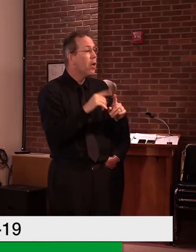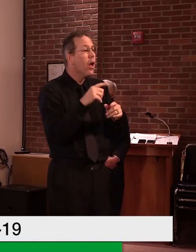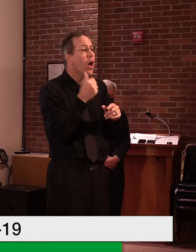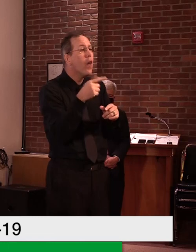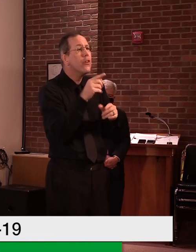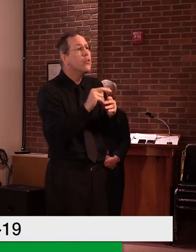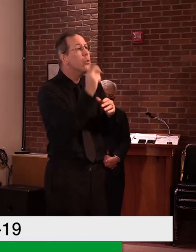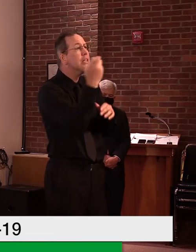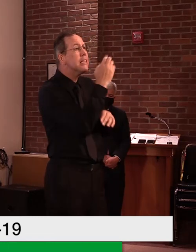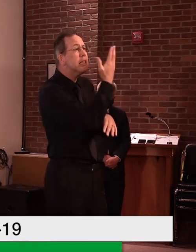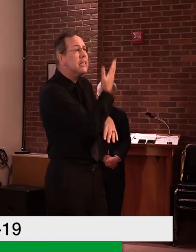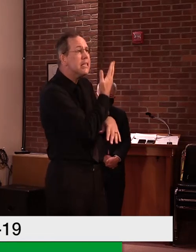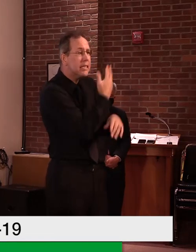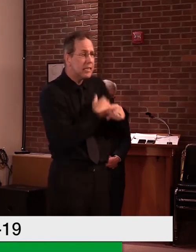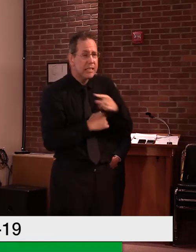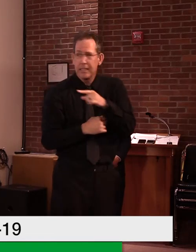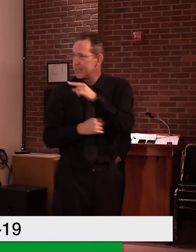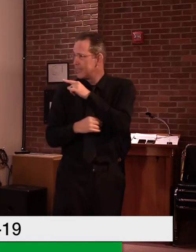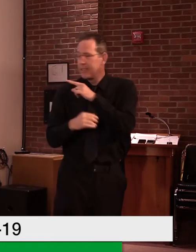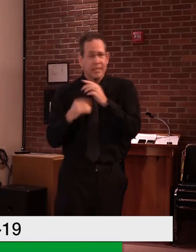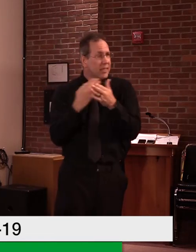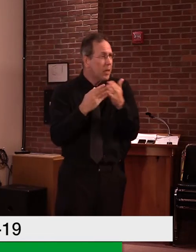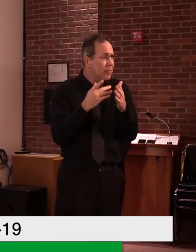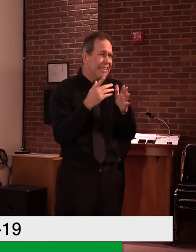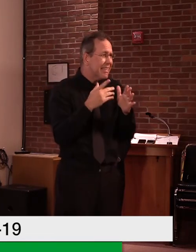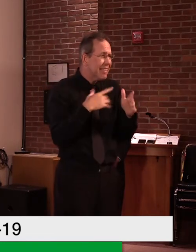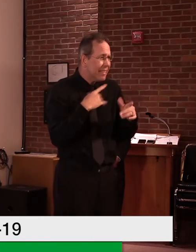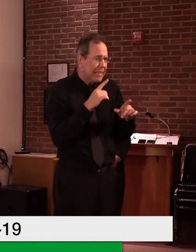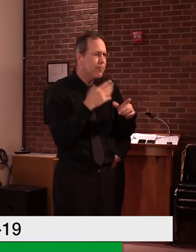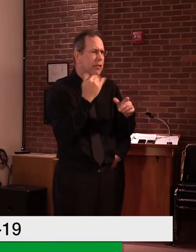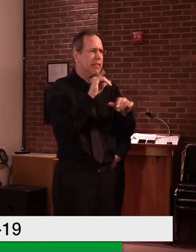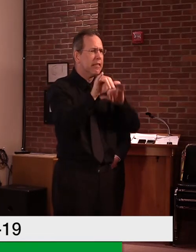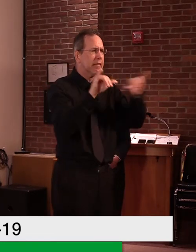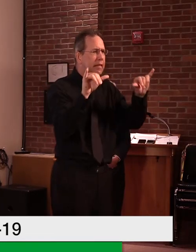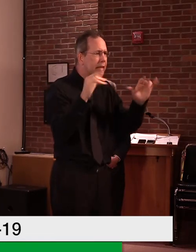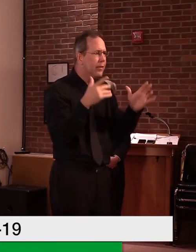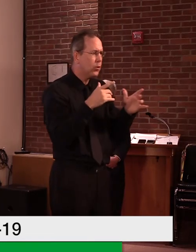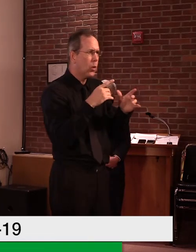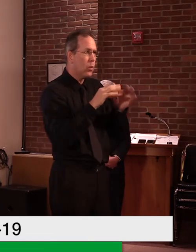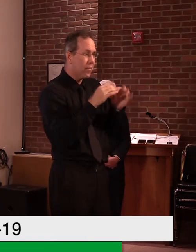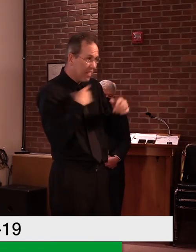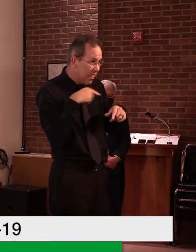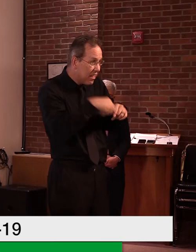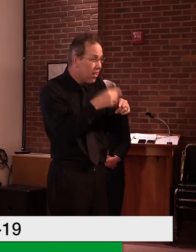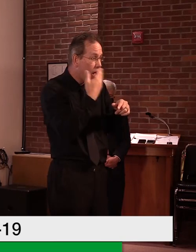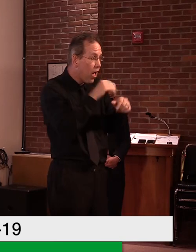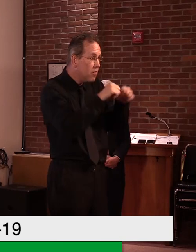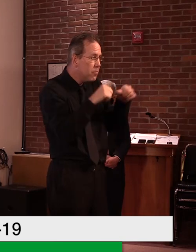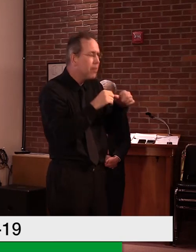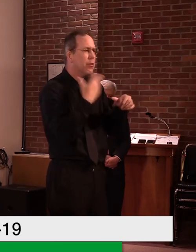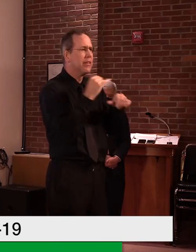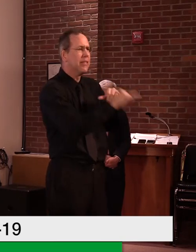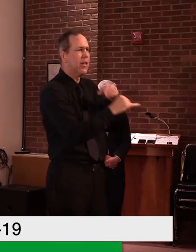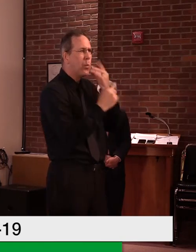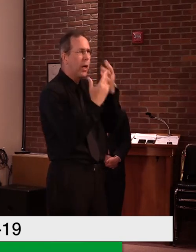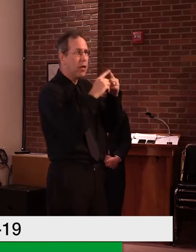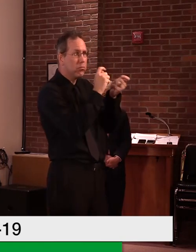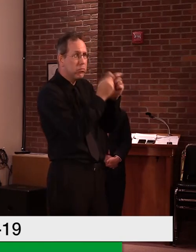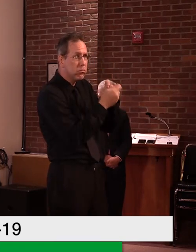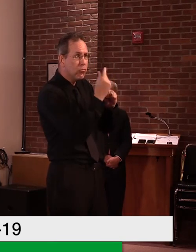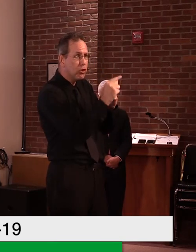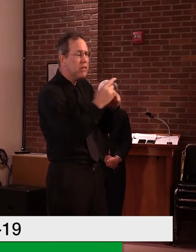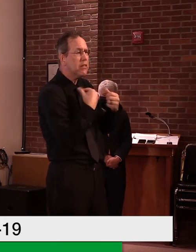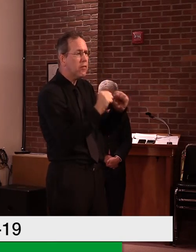up our original travel map, with that number peaking in late June and gradually declining over the month of